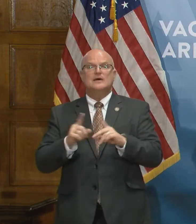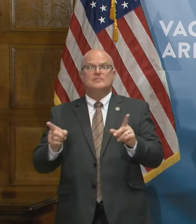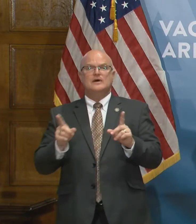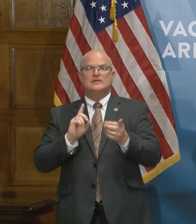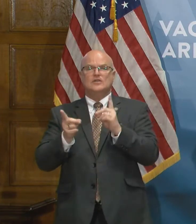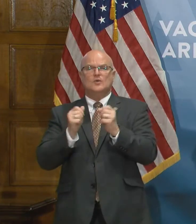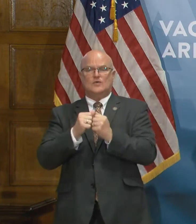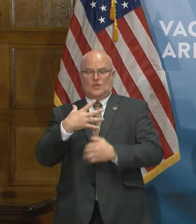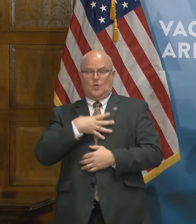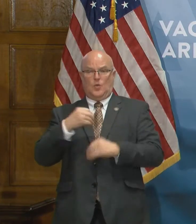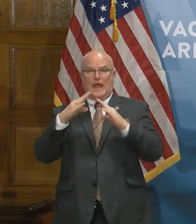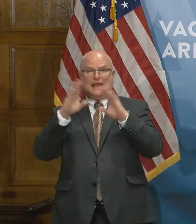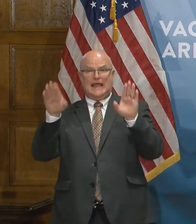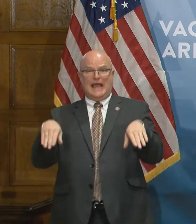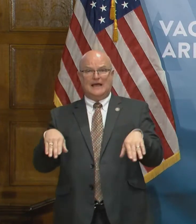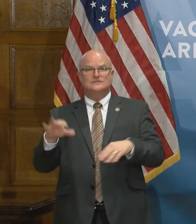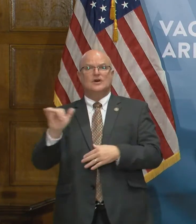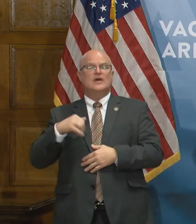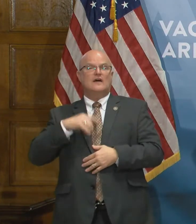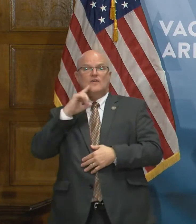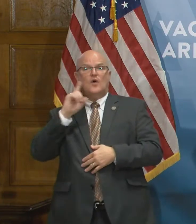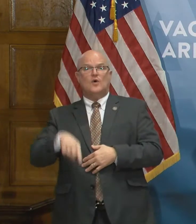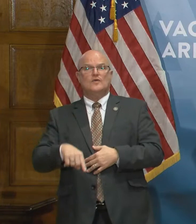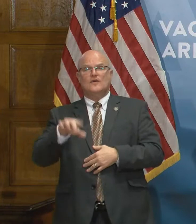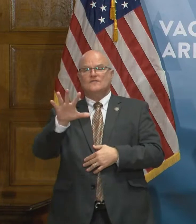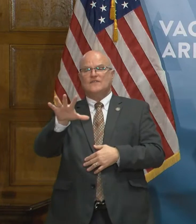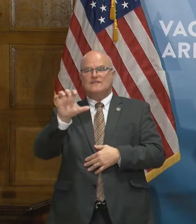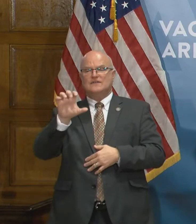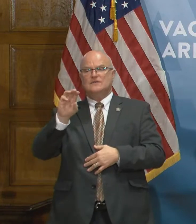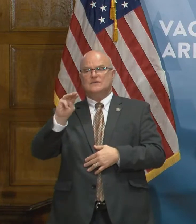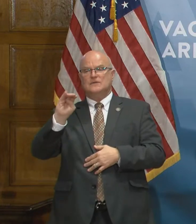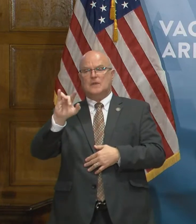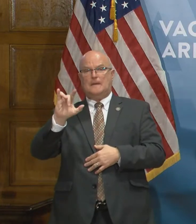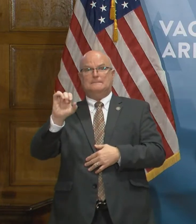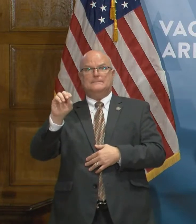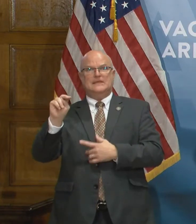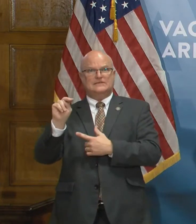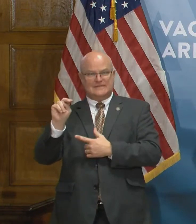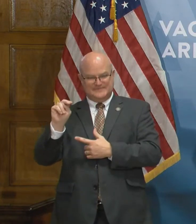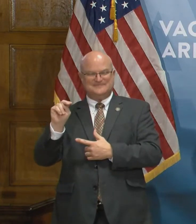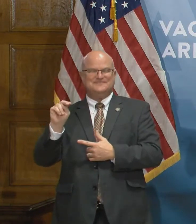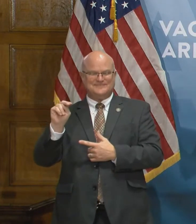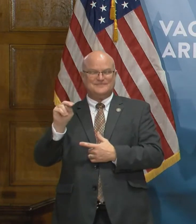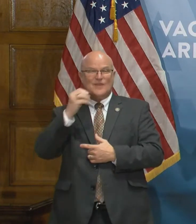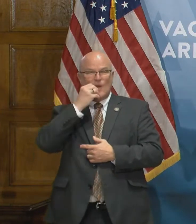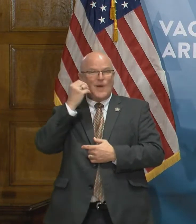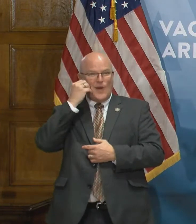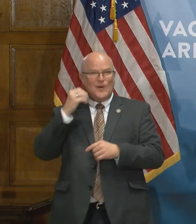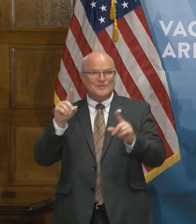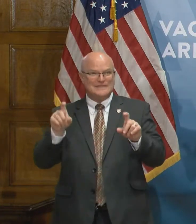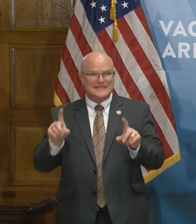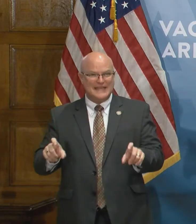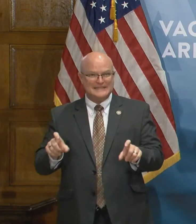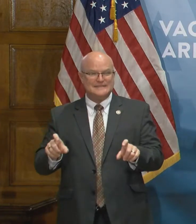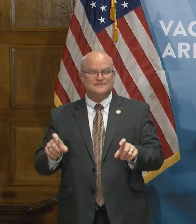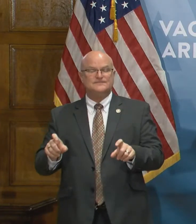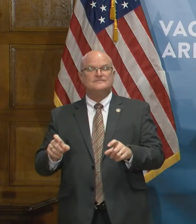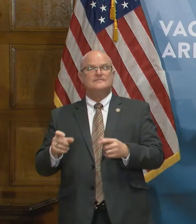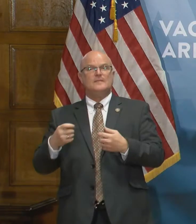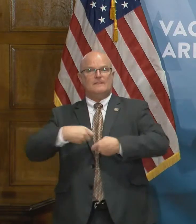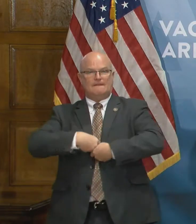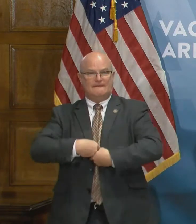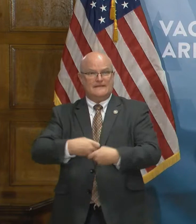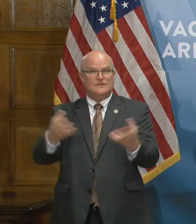talking to the White House today, they also have an order for 500 million home tests that they